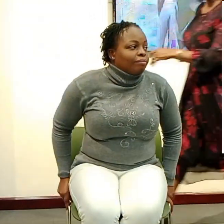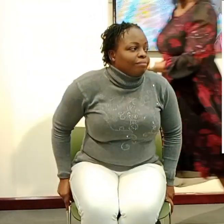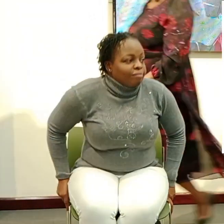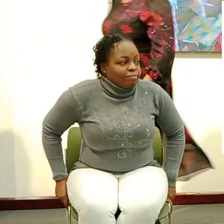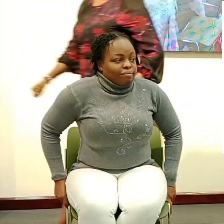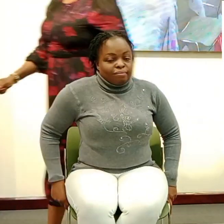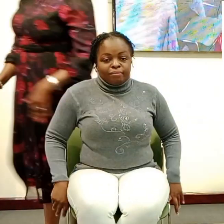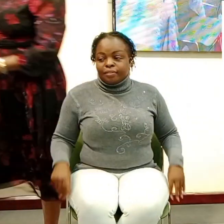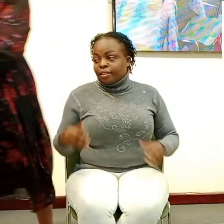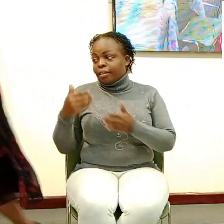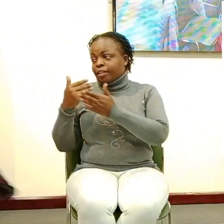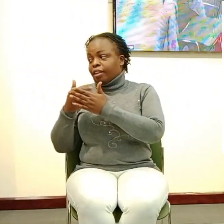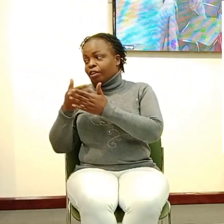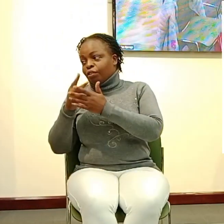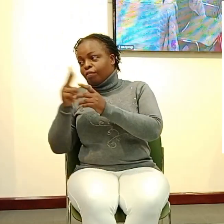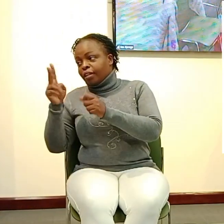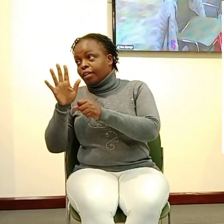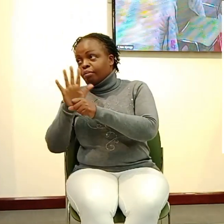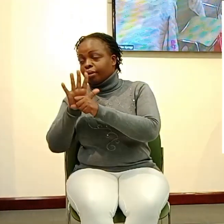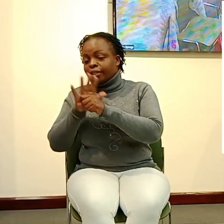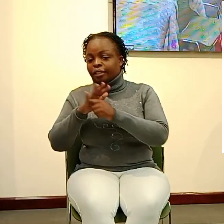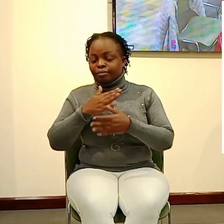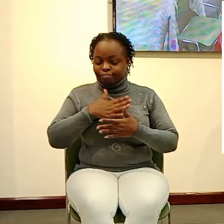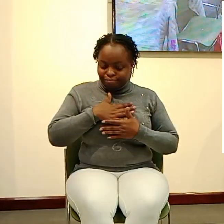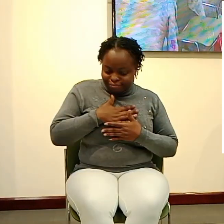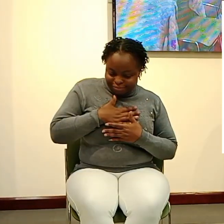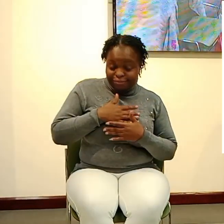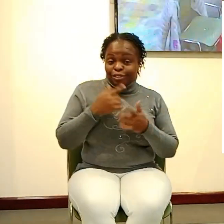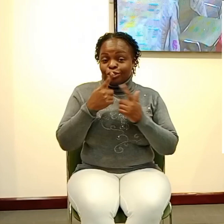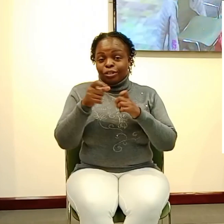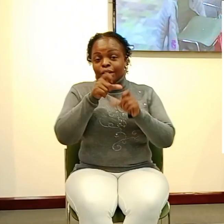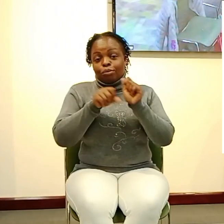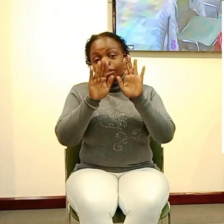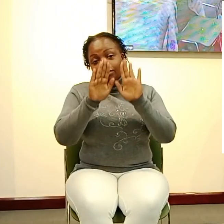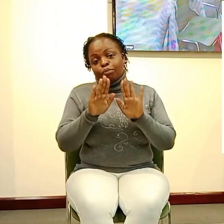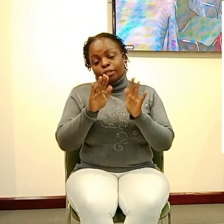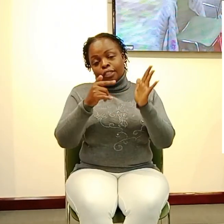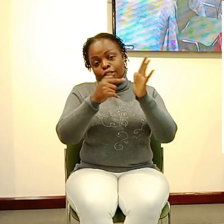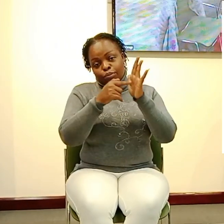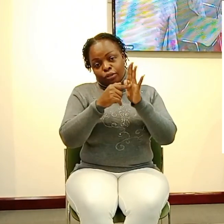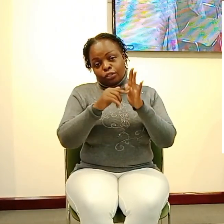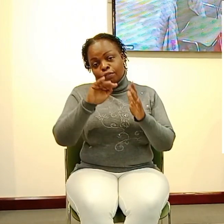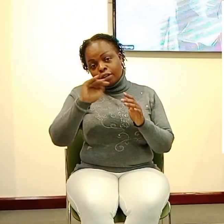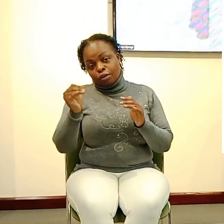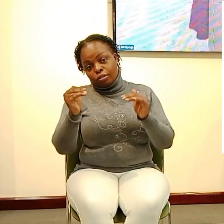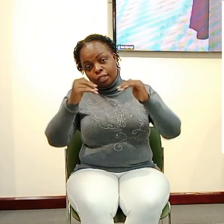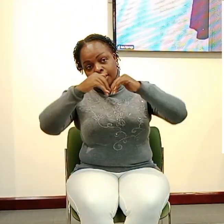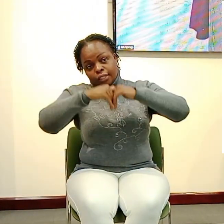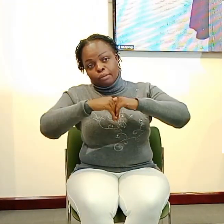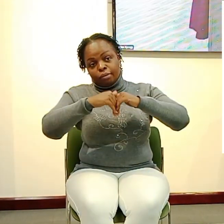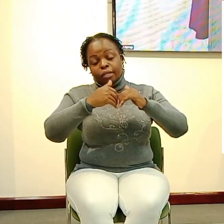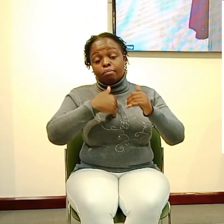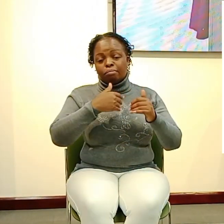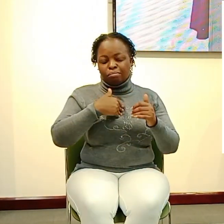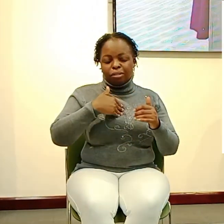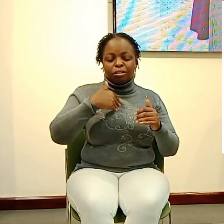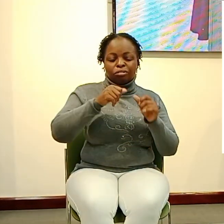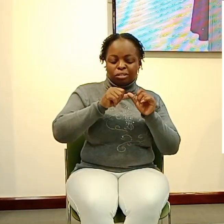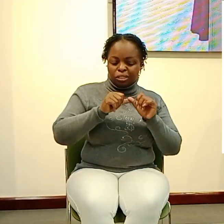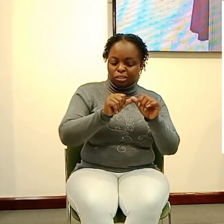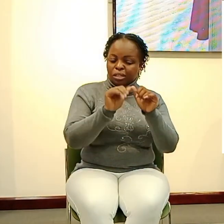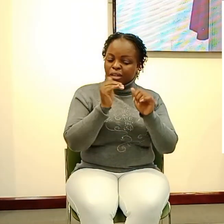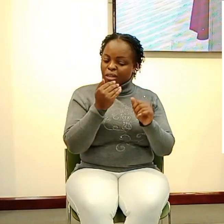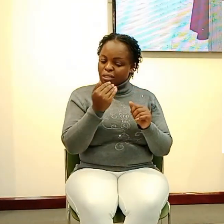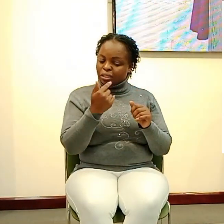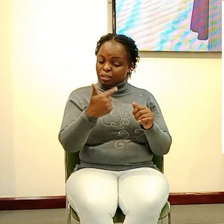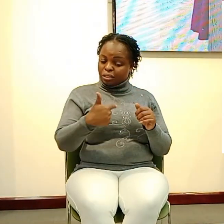Asante sana Mheshimiwa. She's touched on a very critical point of the county assemblies. I constantly ask myself, why is